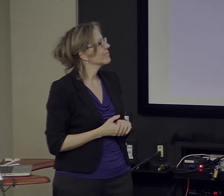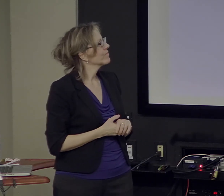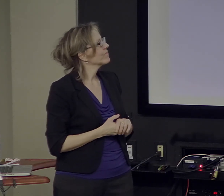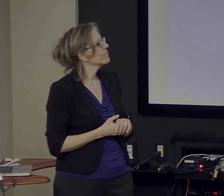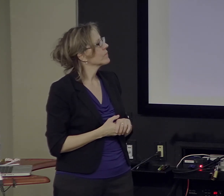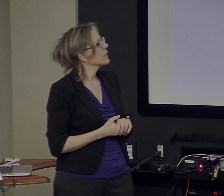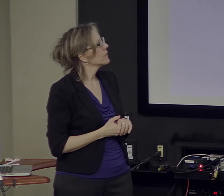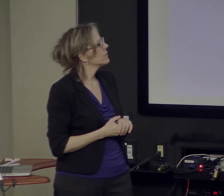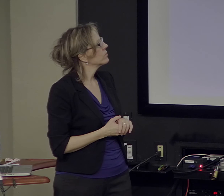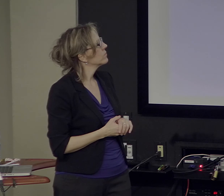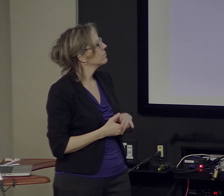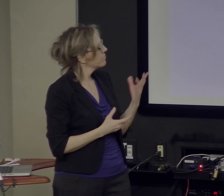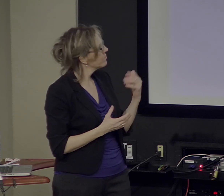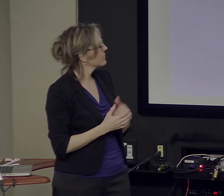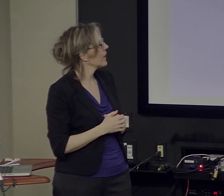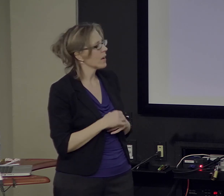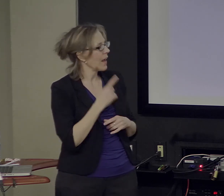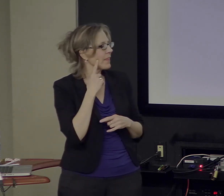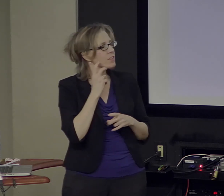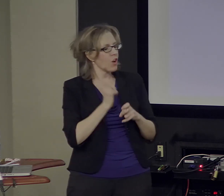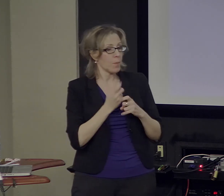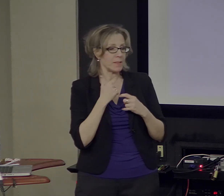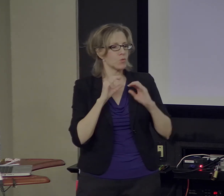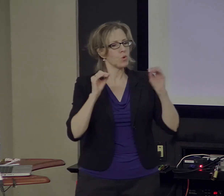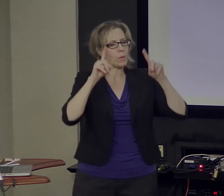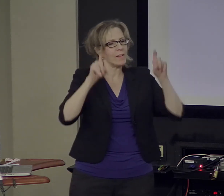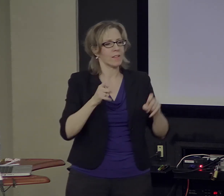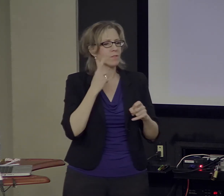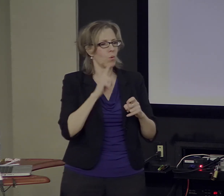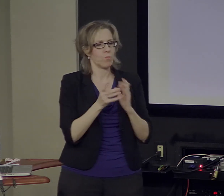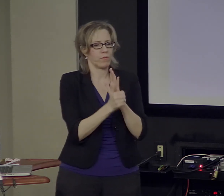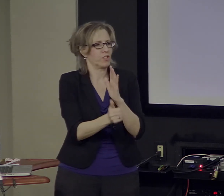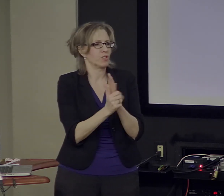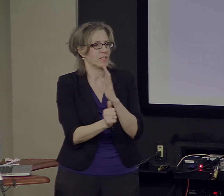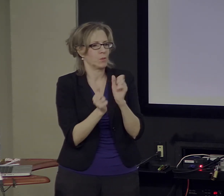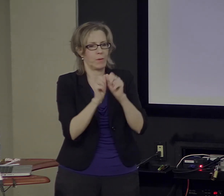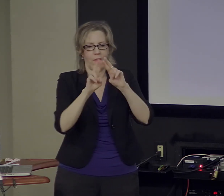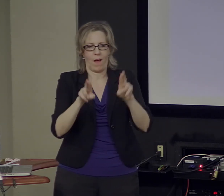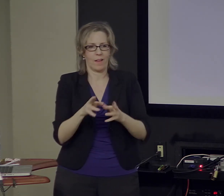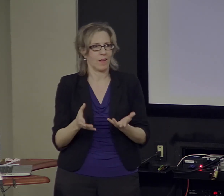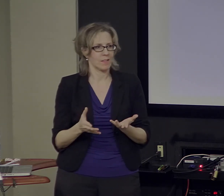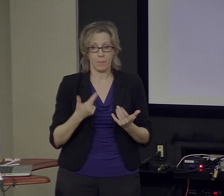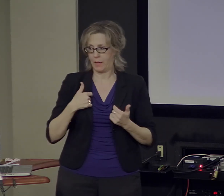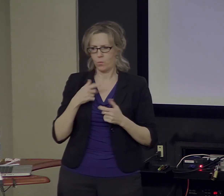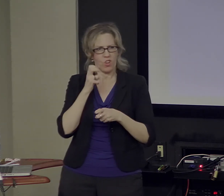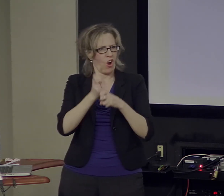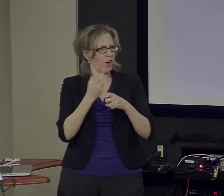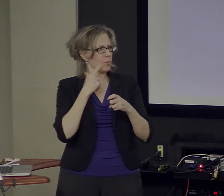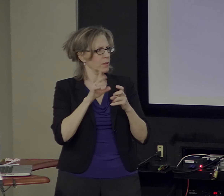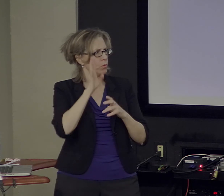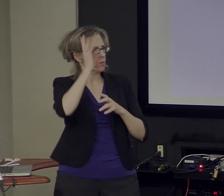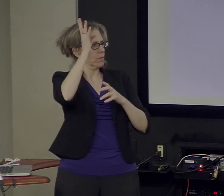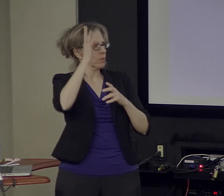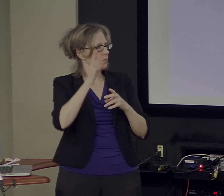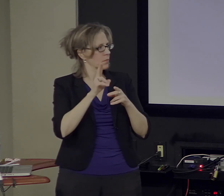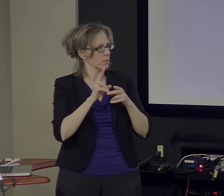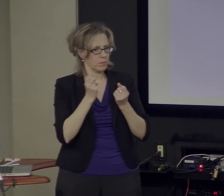on our way, but there's definitely a need for more research. And it's hard because there's no test for proficiency in